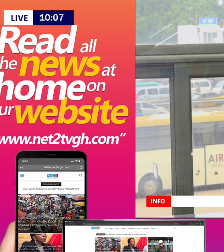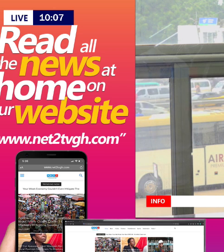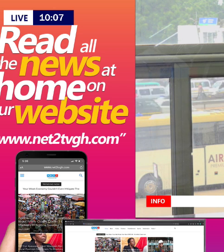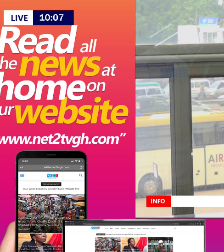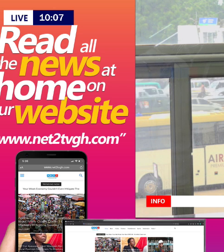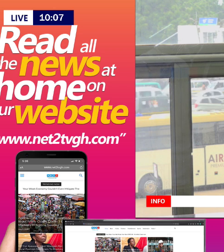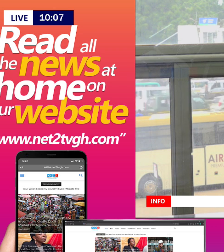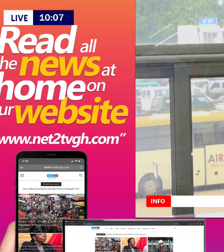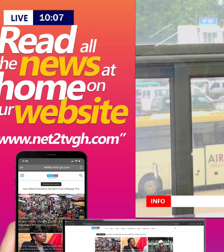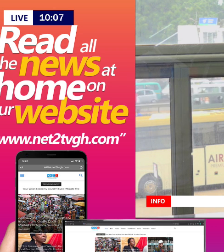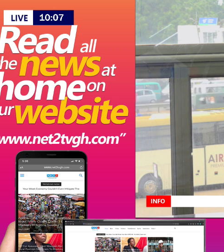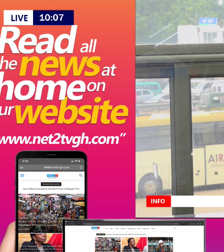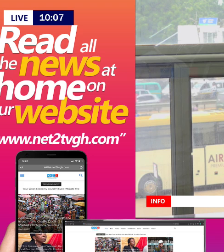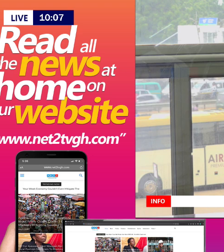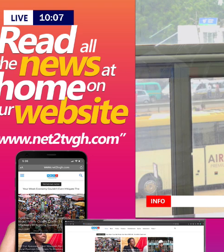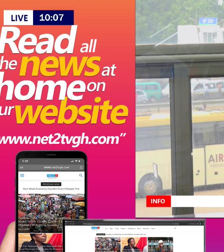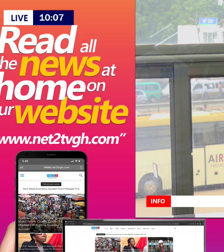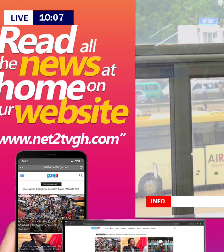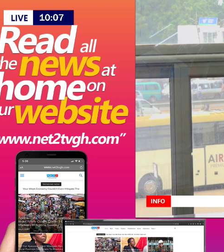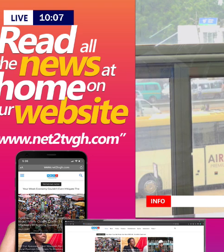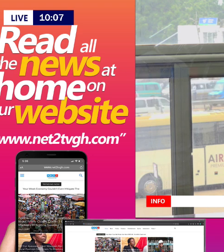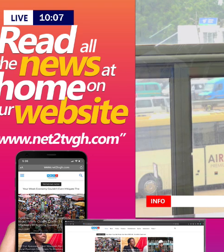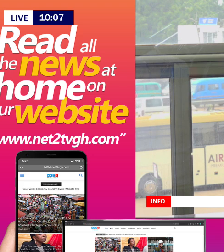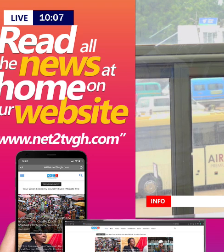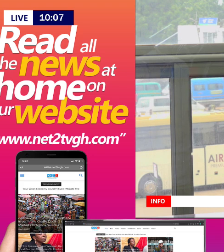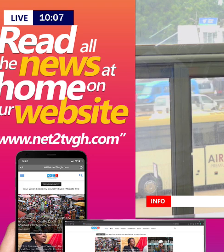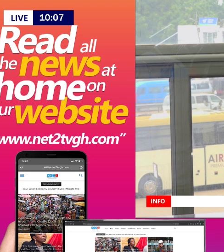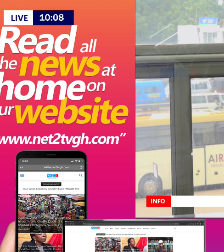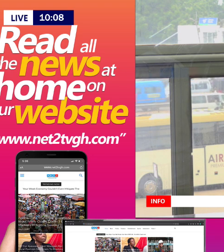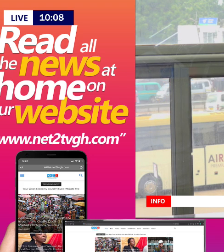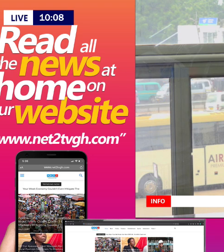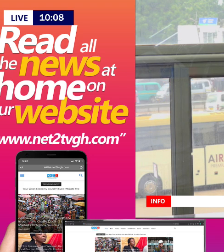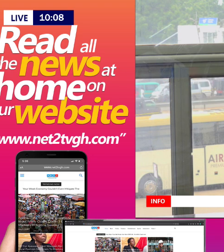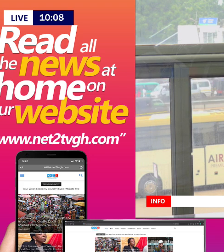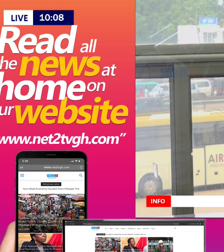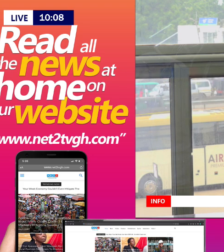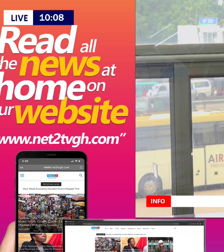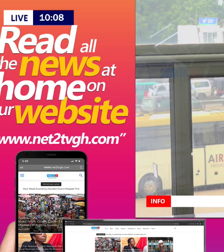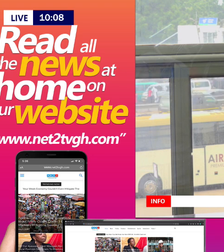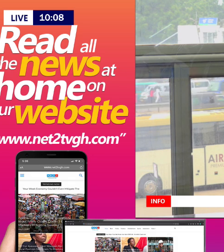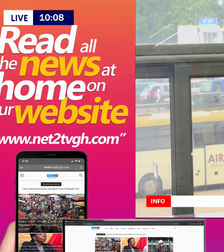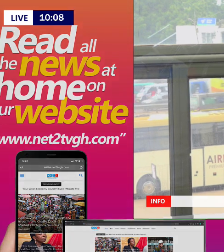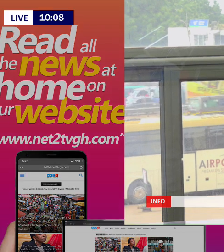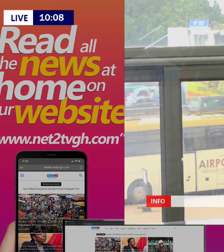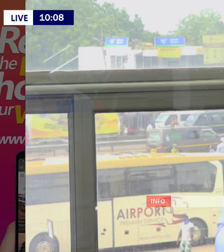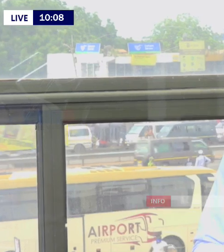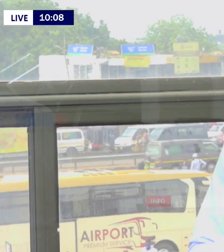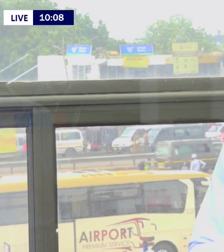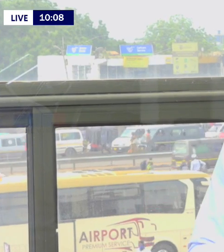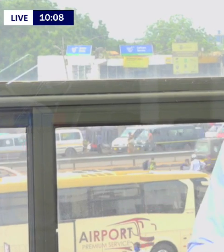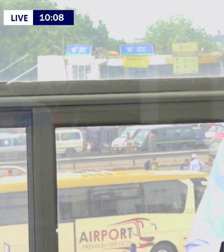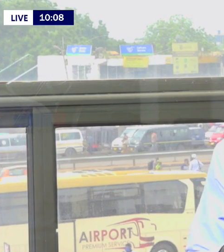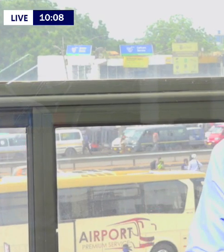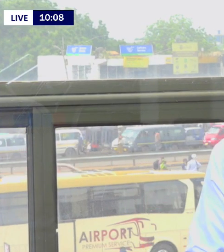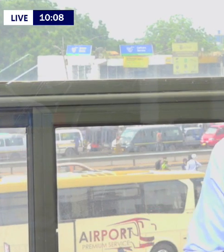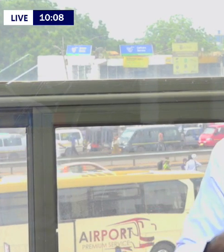de na ya kire se de obetumi di handkerchief kura wa wo handkerchief kura obetumi di adane nose mask nti bo modern asa obia wo ko ni pemu baby